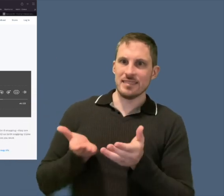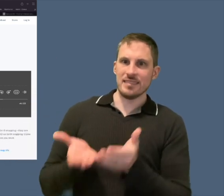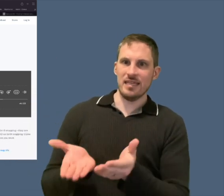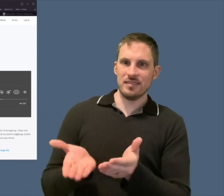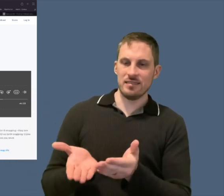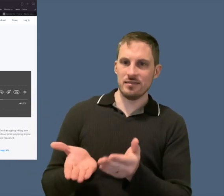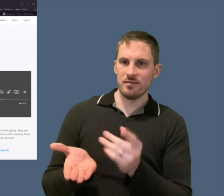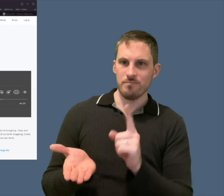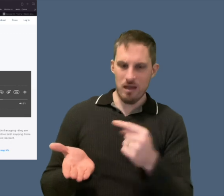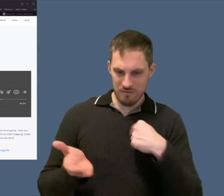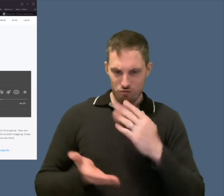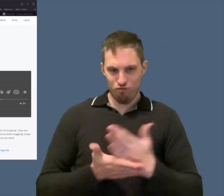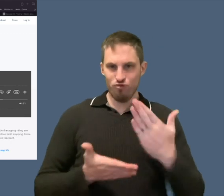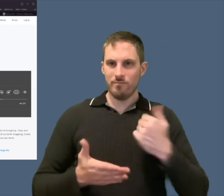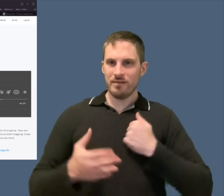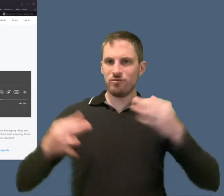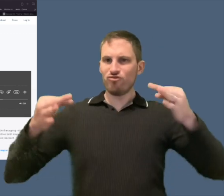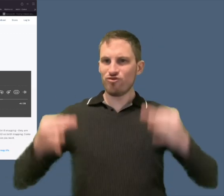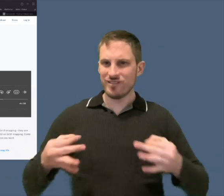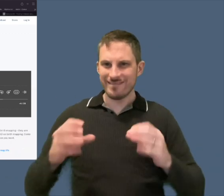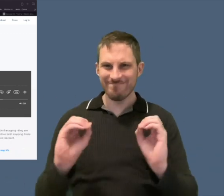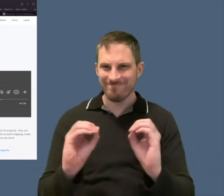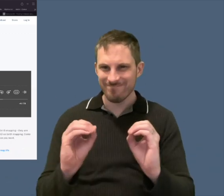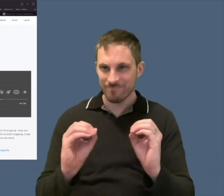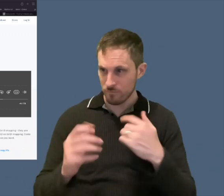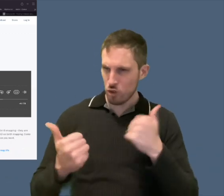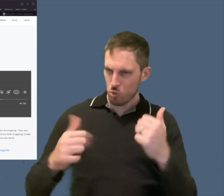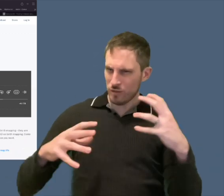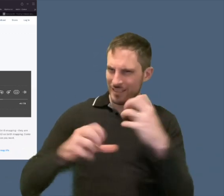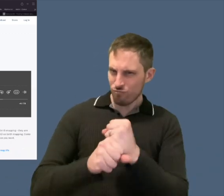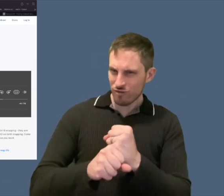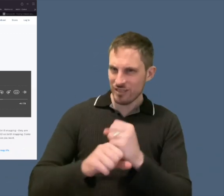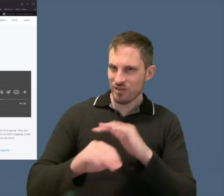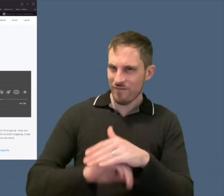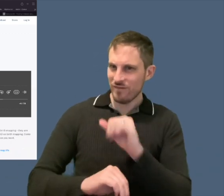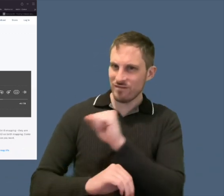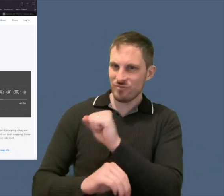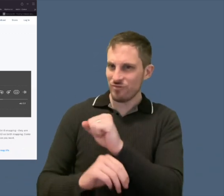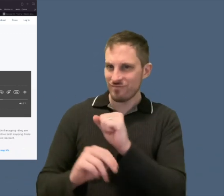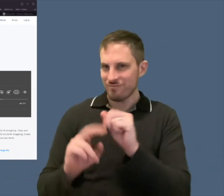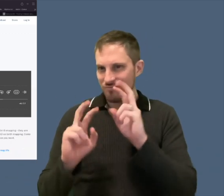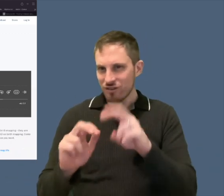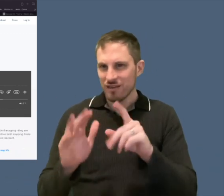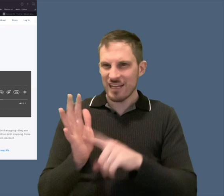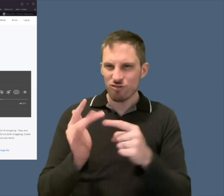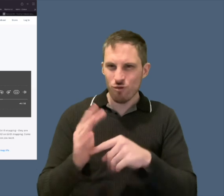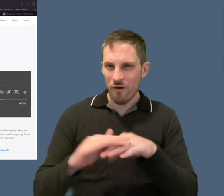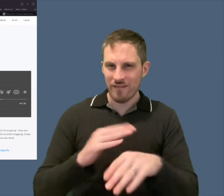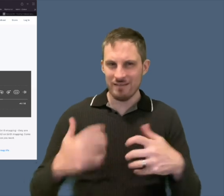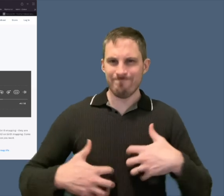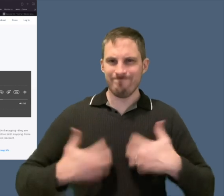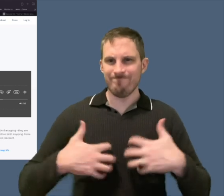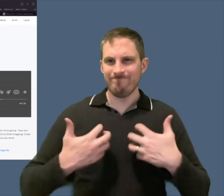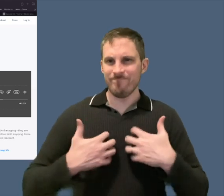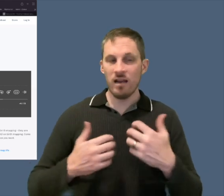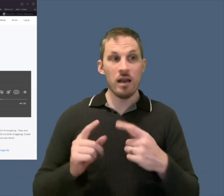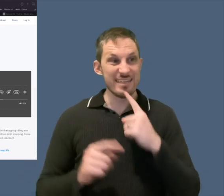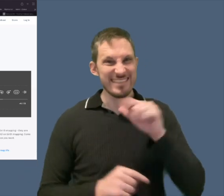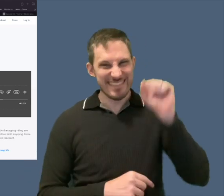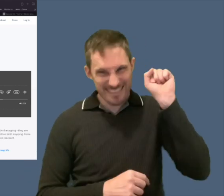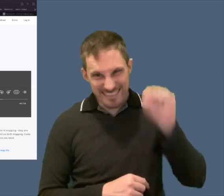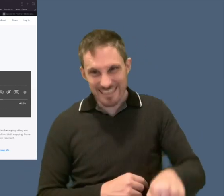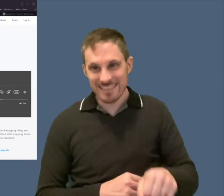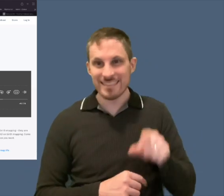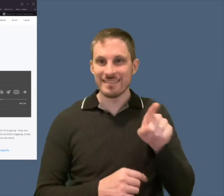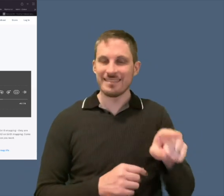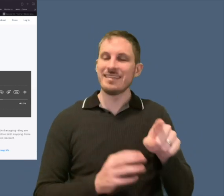to you get to make a decision. So have I summed that up around why that anger around that? Absolutely.